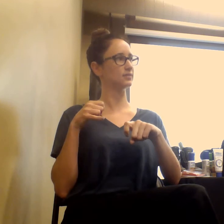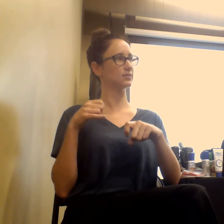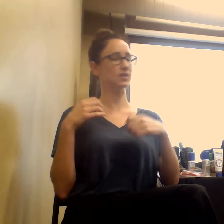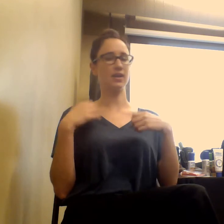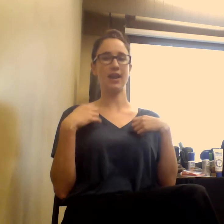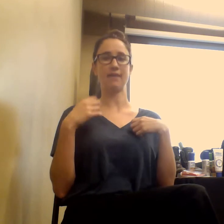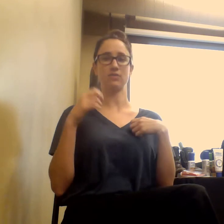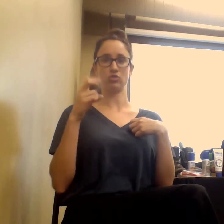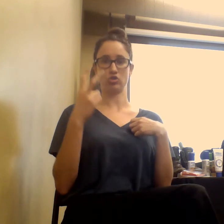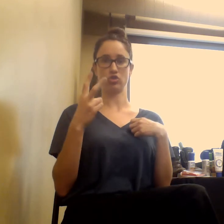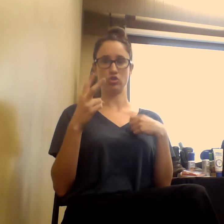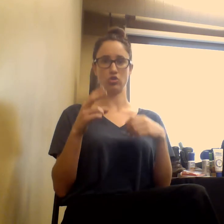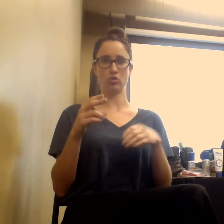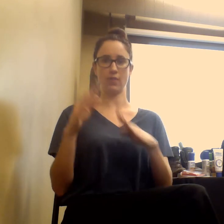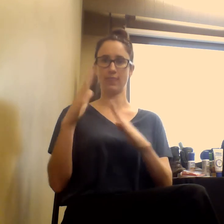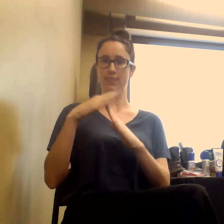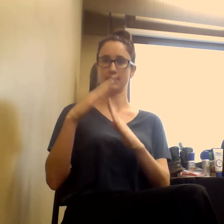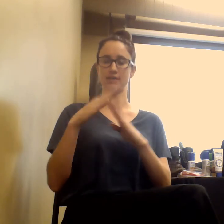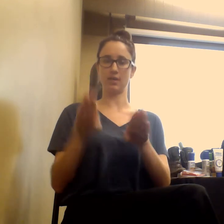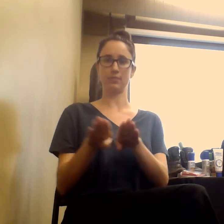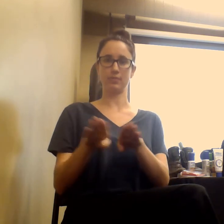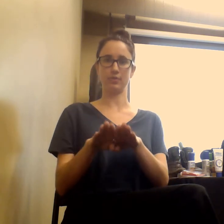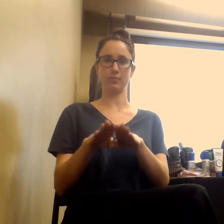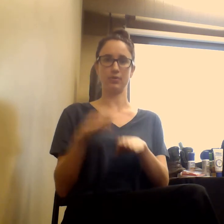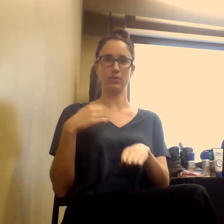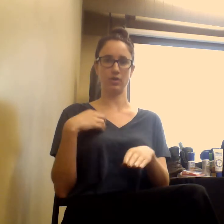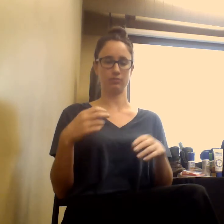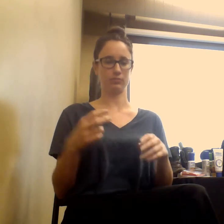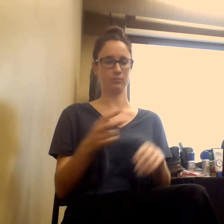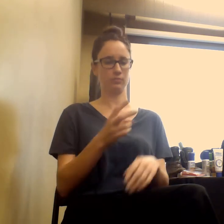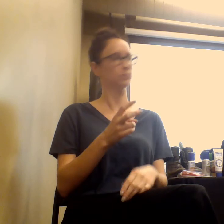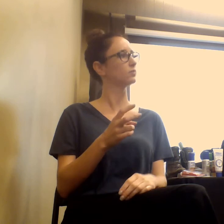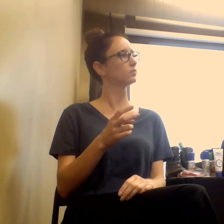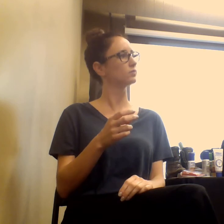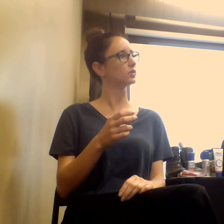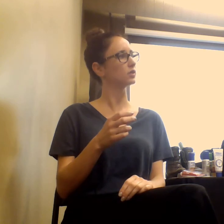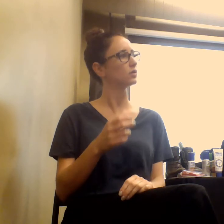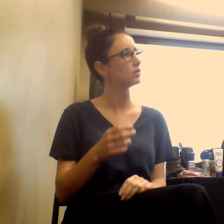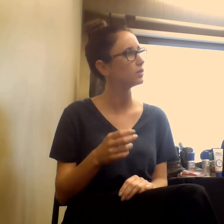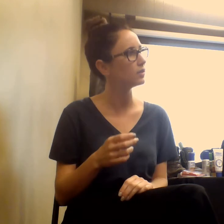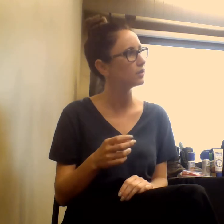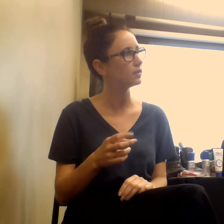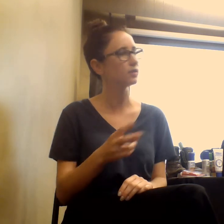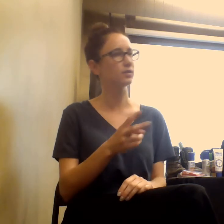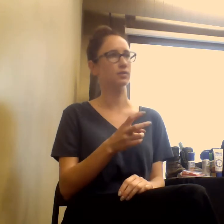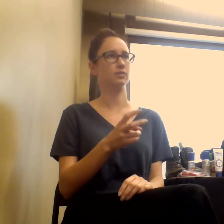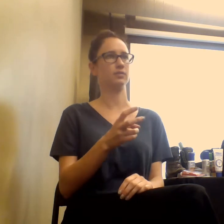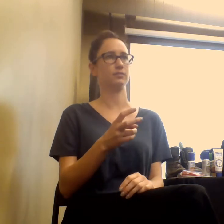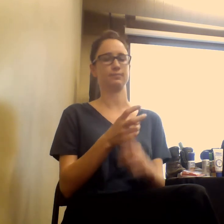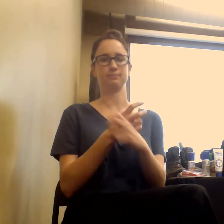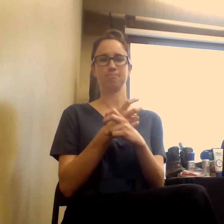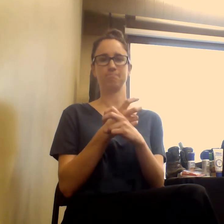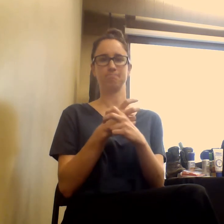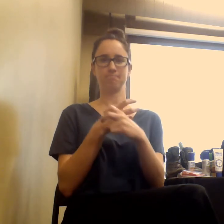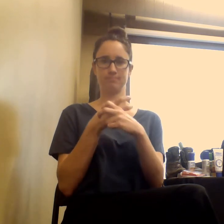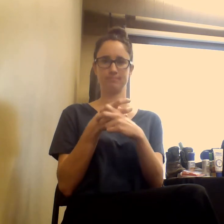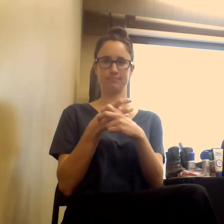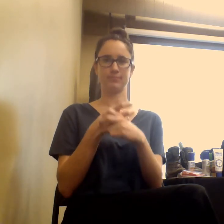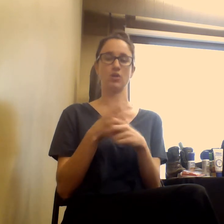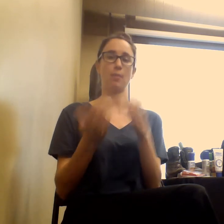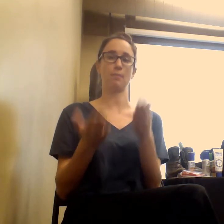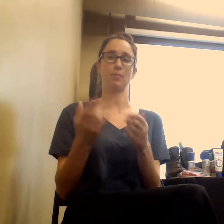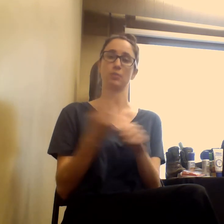doesn't mean you have to use them. You may end up just tightening it down right here. That's another technique we're going to talk about. But as I feel